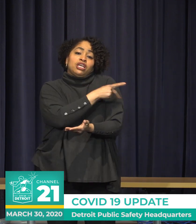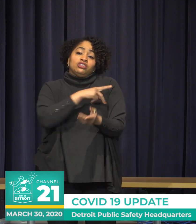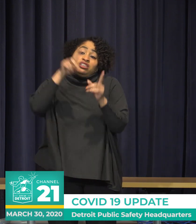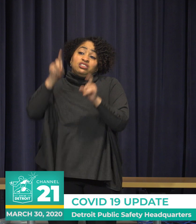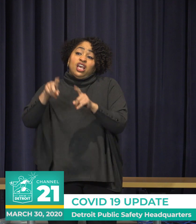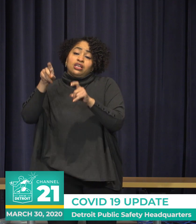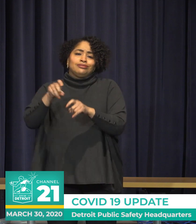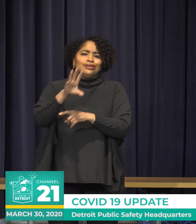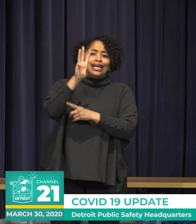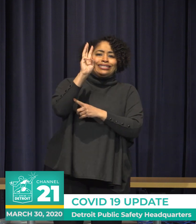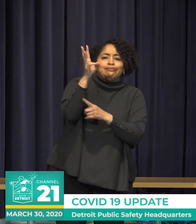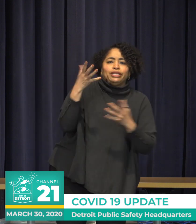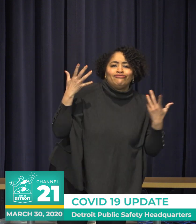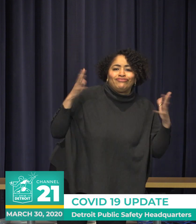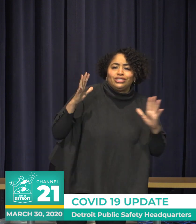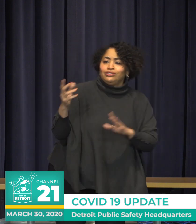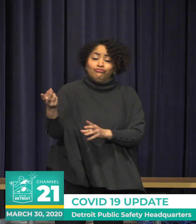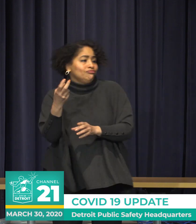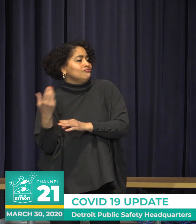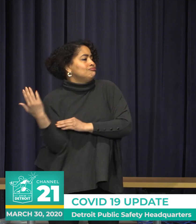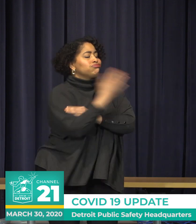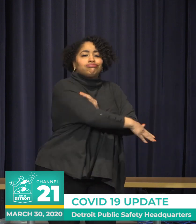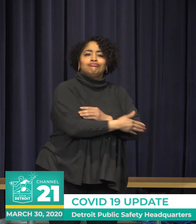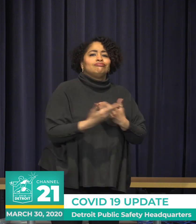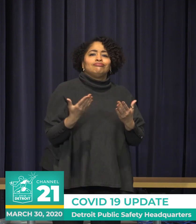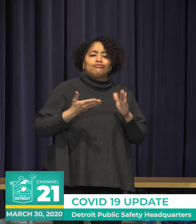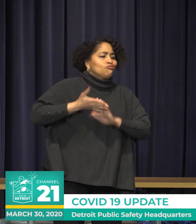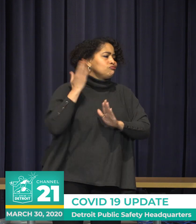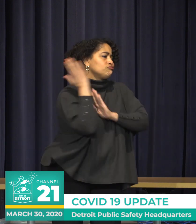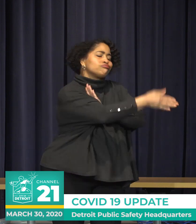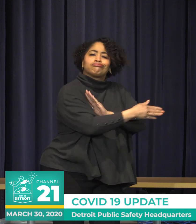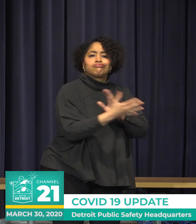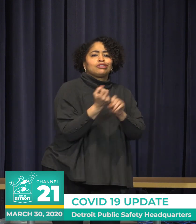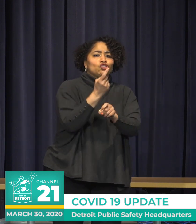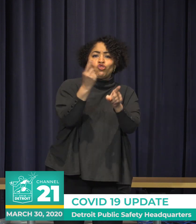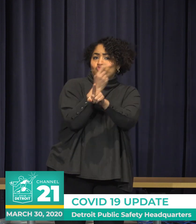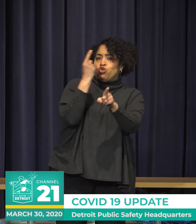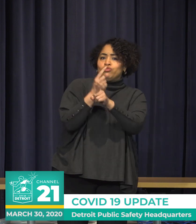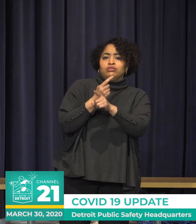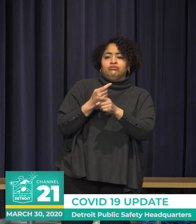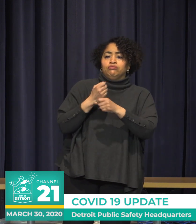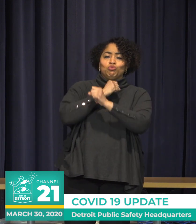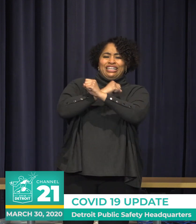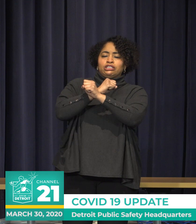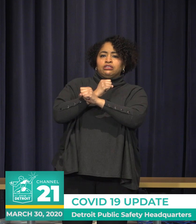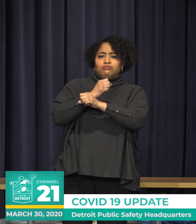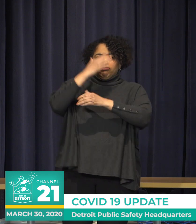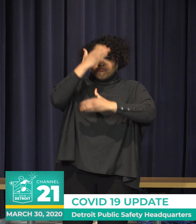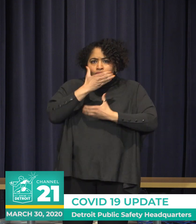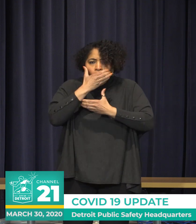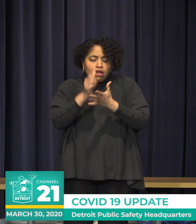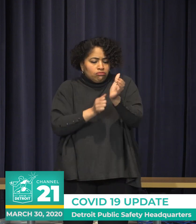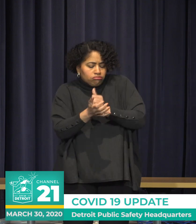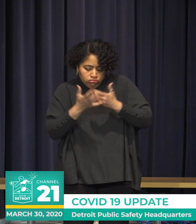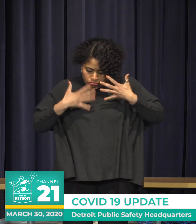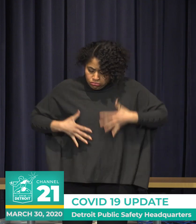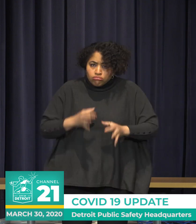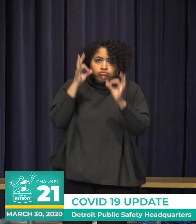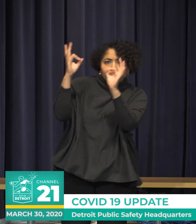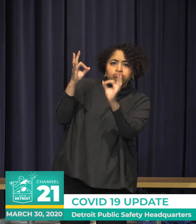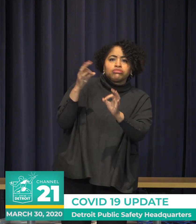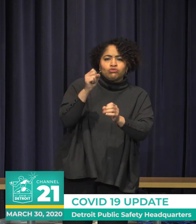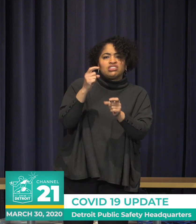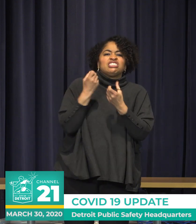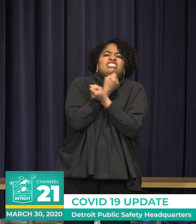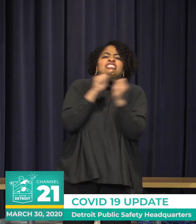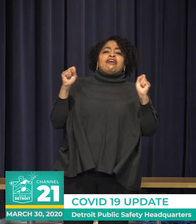tested, which takes about 6 minutes, get you back out. We will get you the appropriate protective gear so that you can transport folks safely,